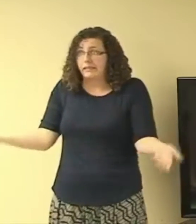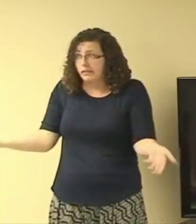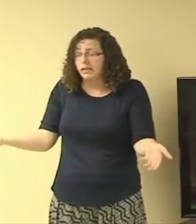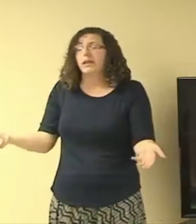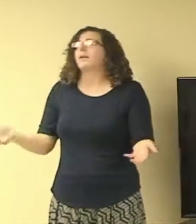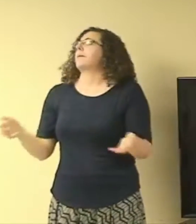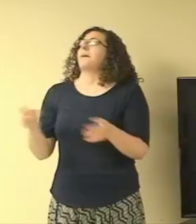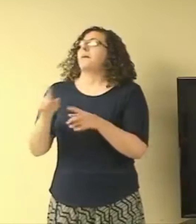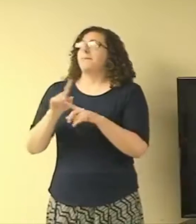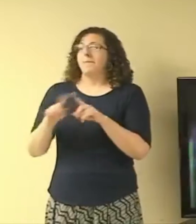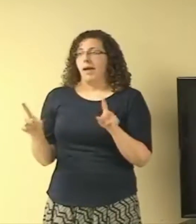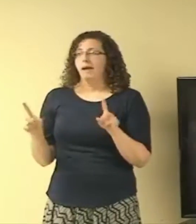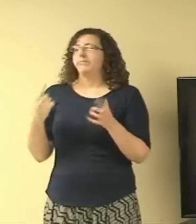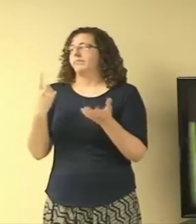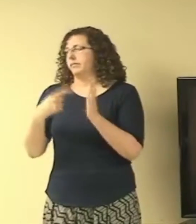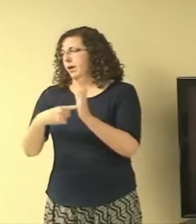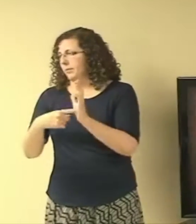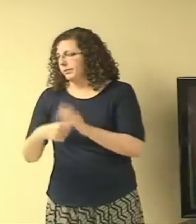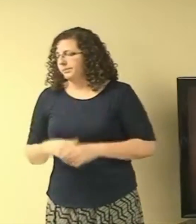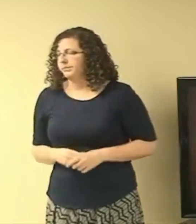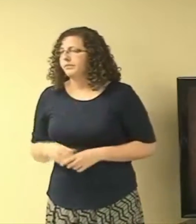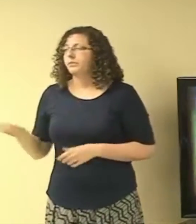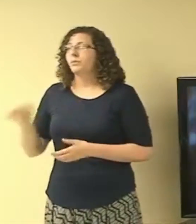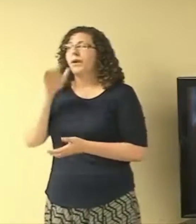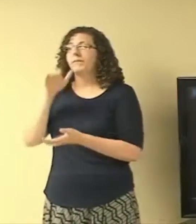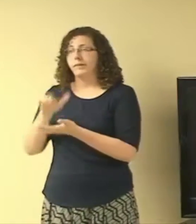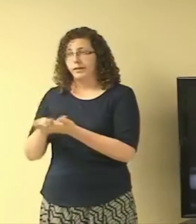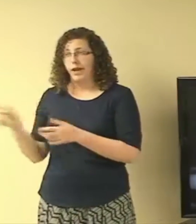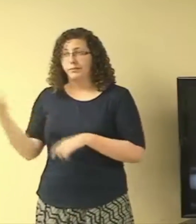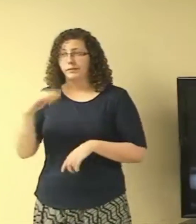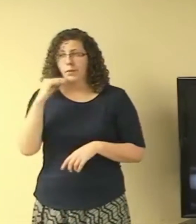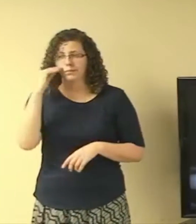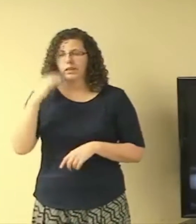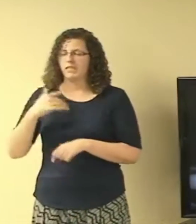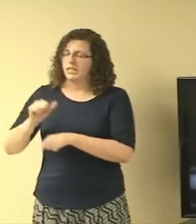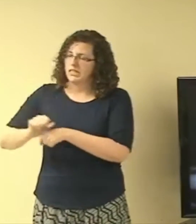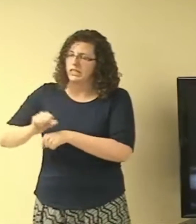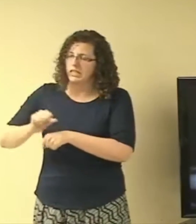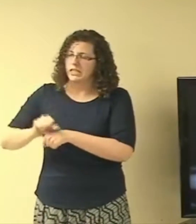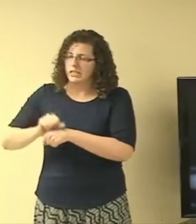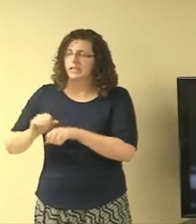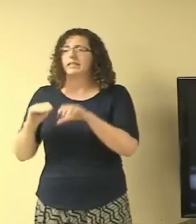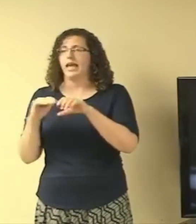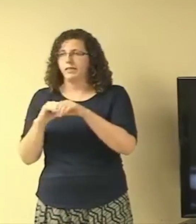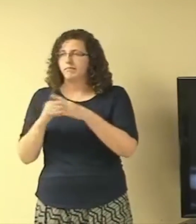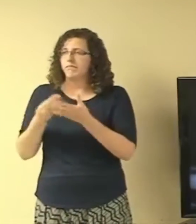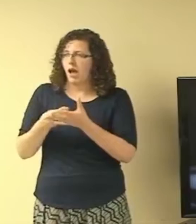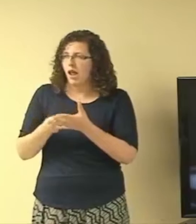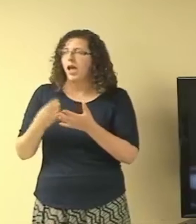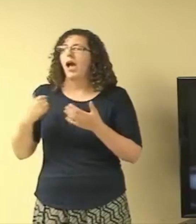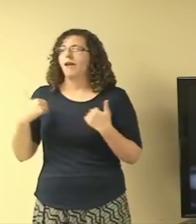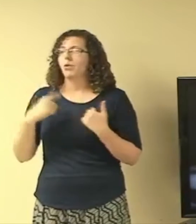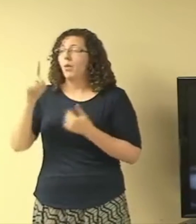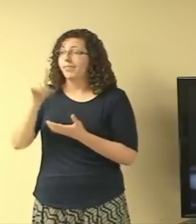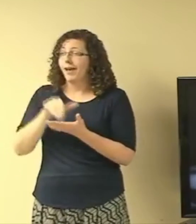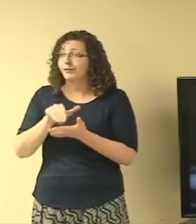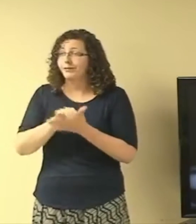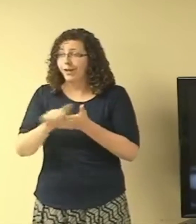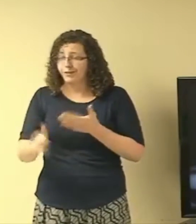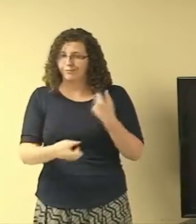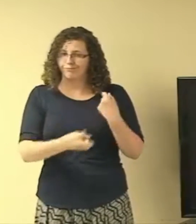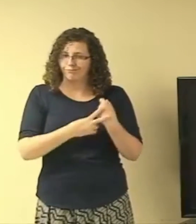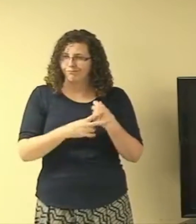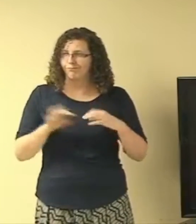But one of those things, for instance, is Brian's wife comes in one morning, they've worked really hard, and they've finally gotten home with $1,000 and have saved up that